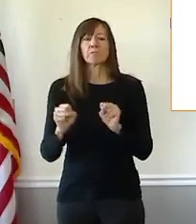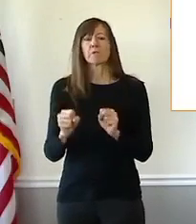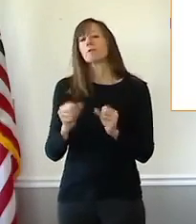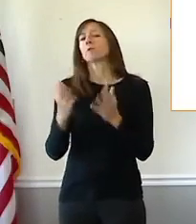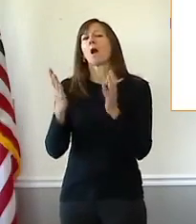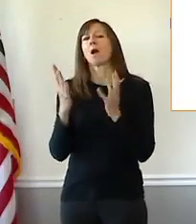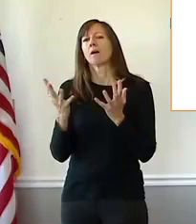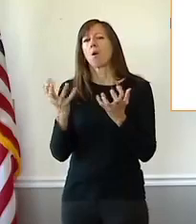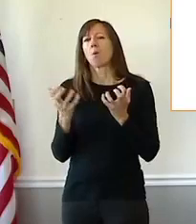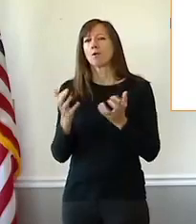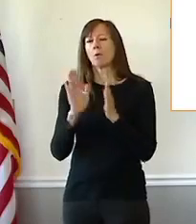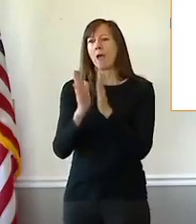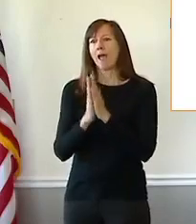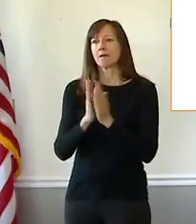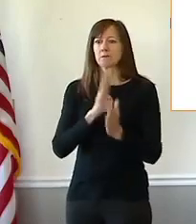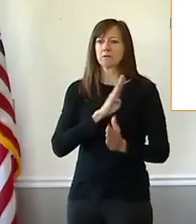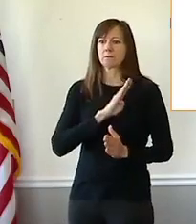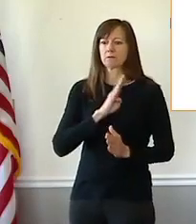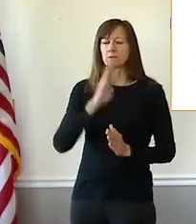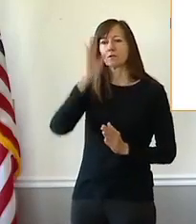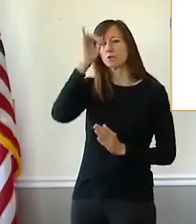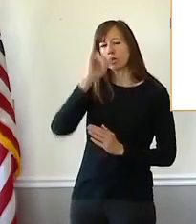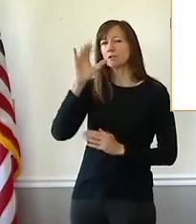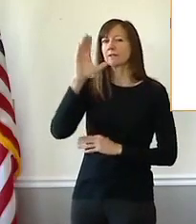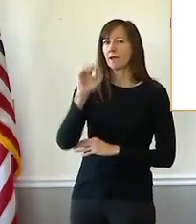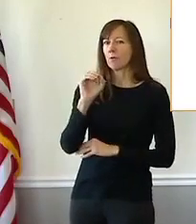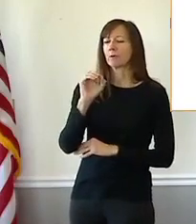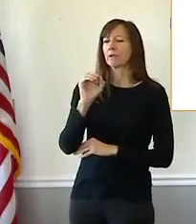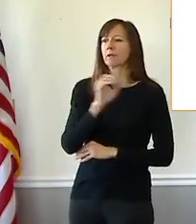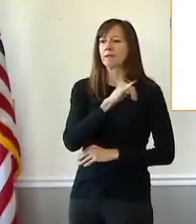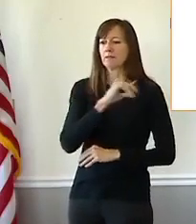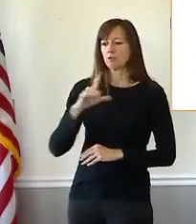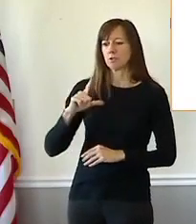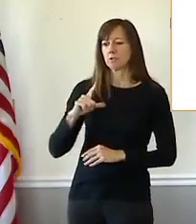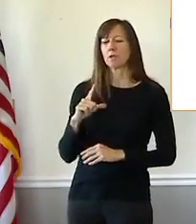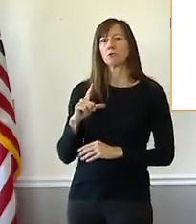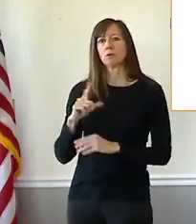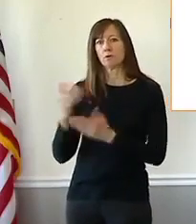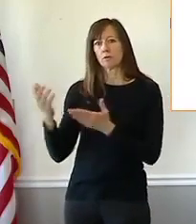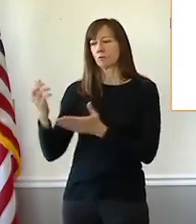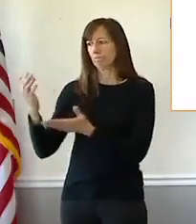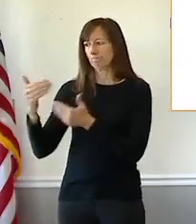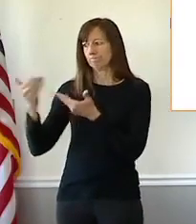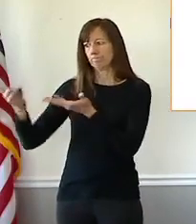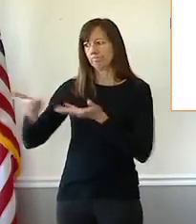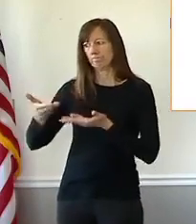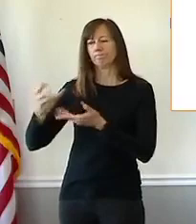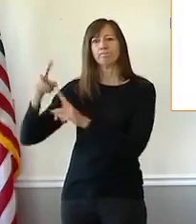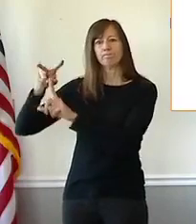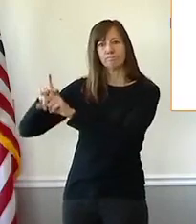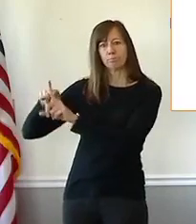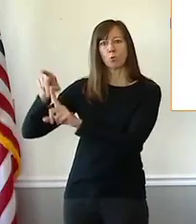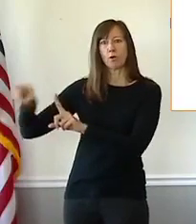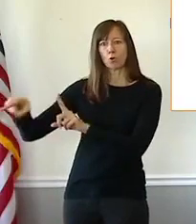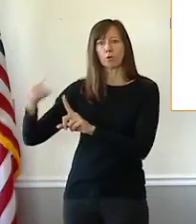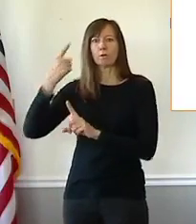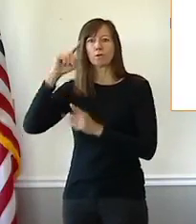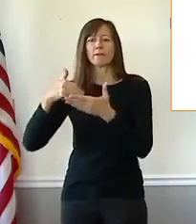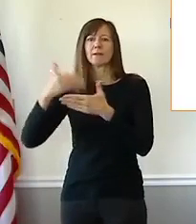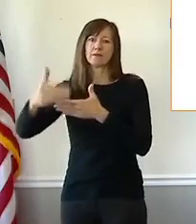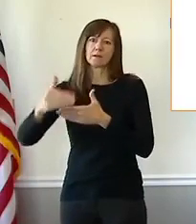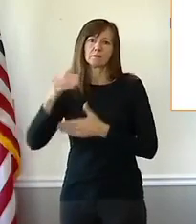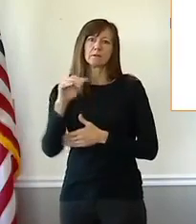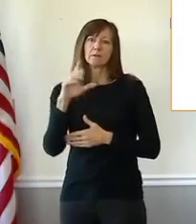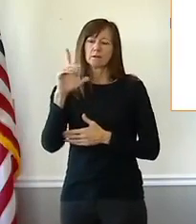legislature to confirm Caroline Blackburn in November to serve as Dutchess County's next county attorney. And we're grateful again to Jim and thrilled to have